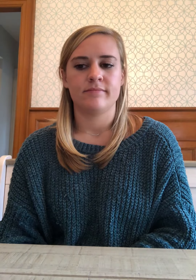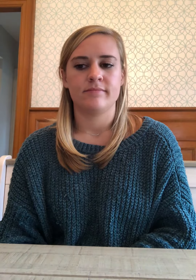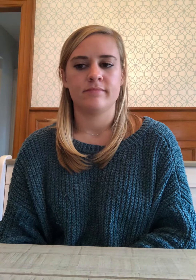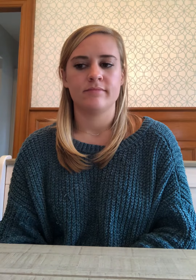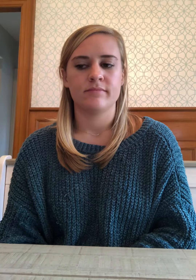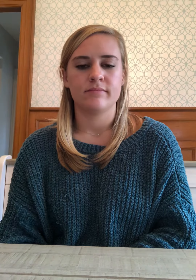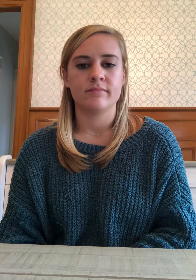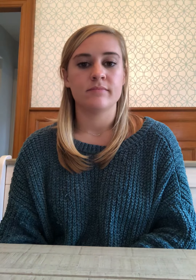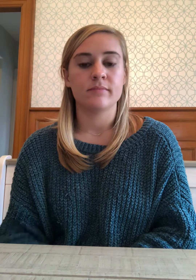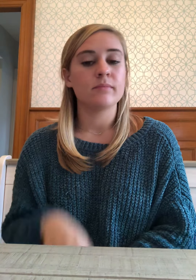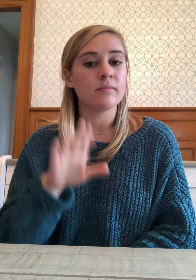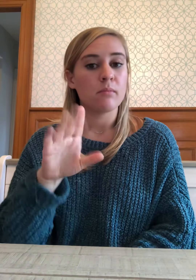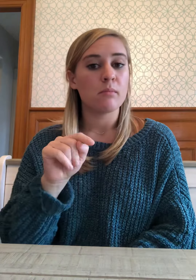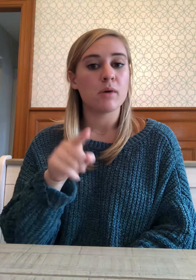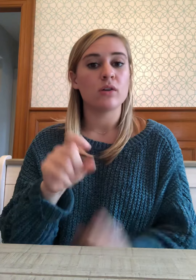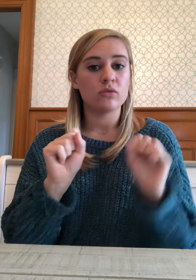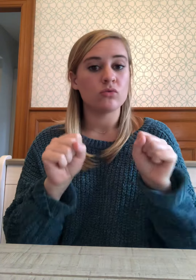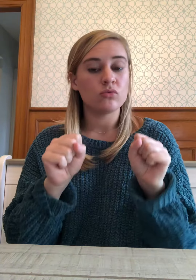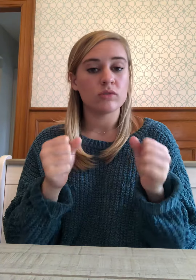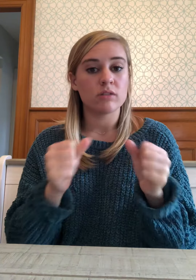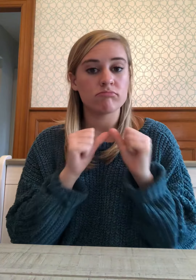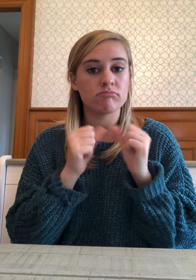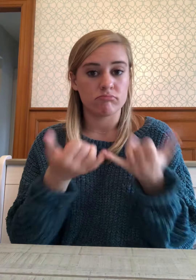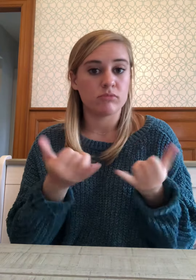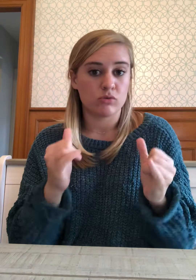But you still can move teeth with springs, obviously.